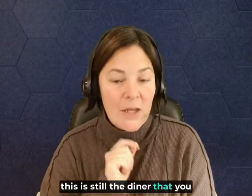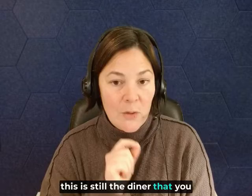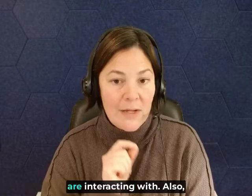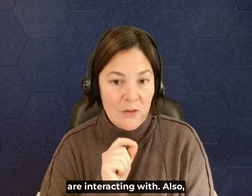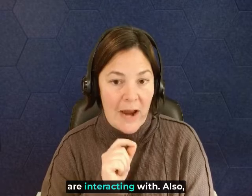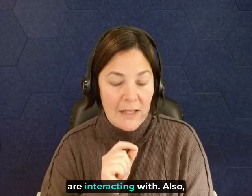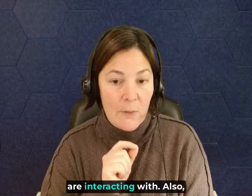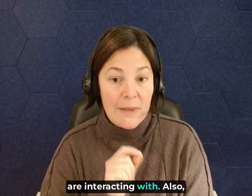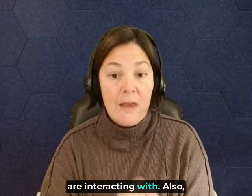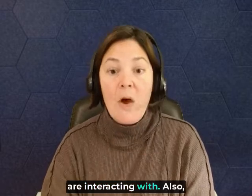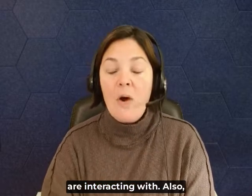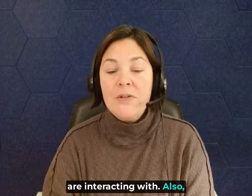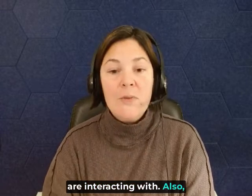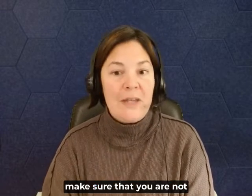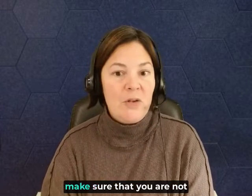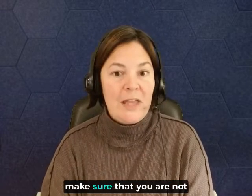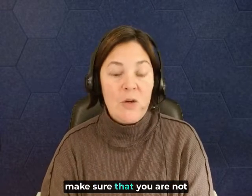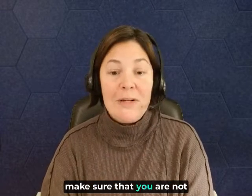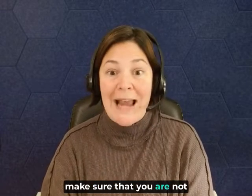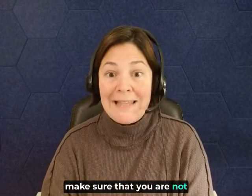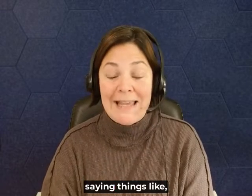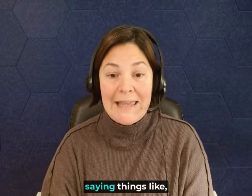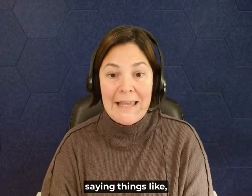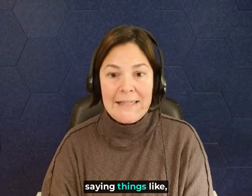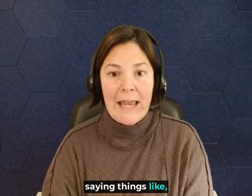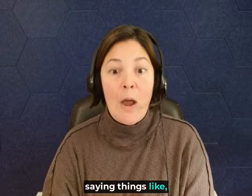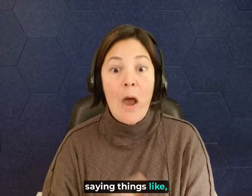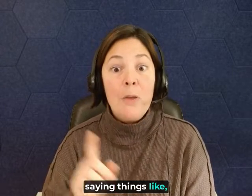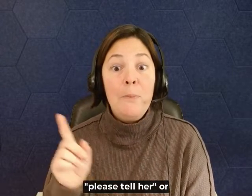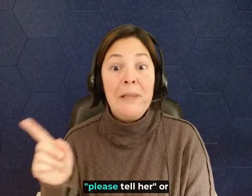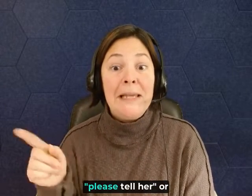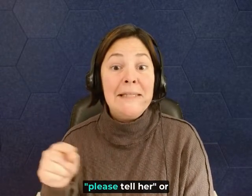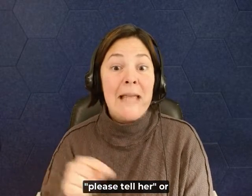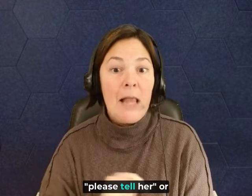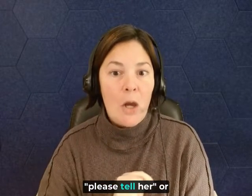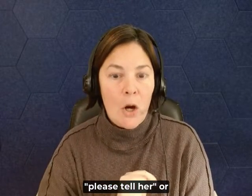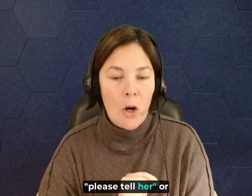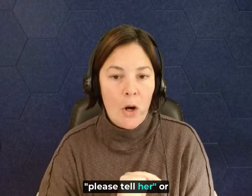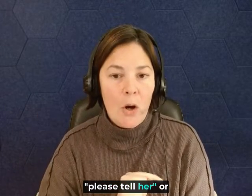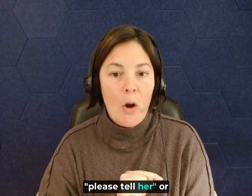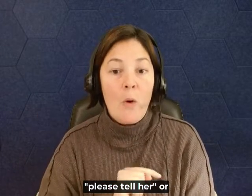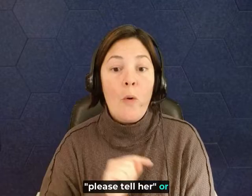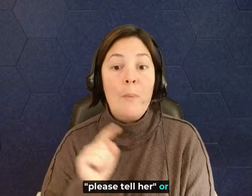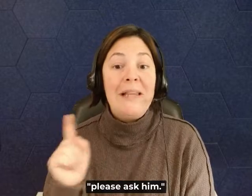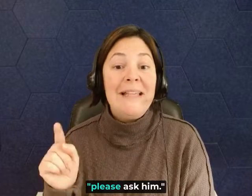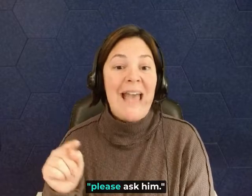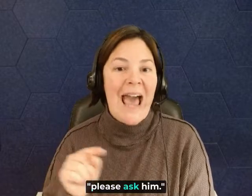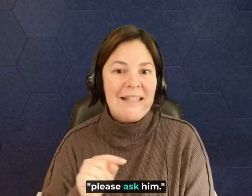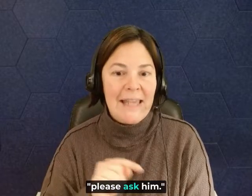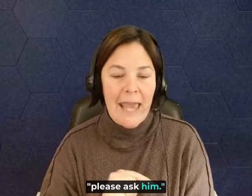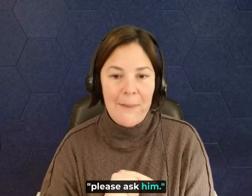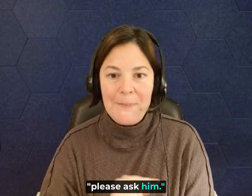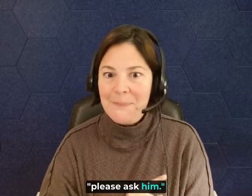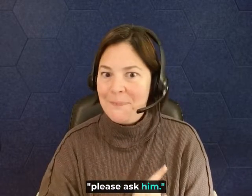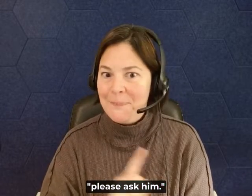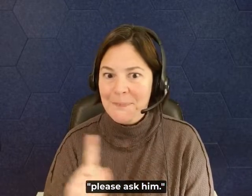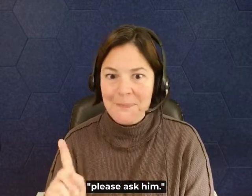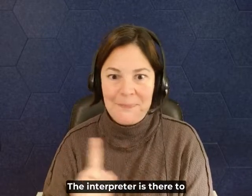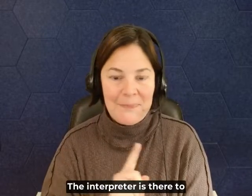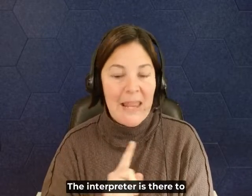you're interacting with. Also, make sure that you're not saying things like, please tell her, or please ask him.